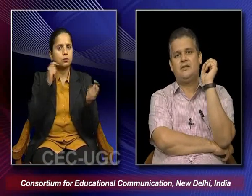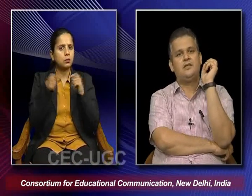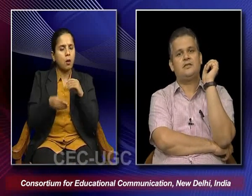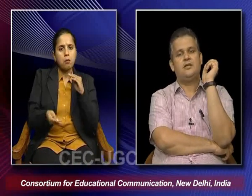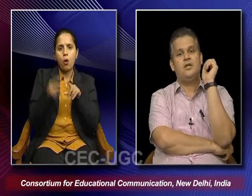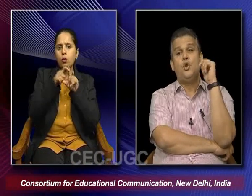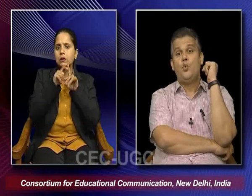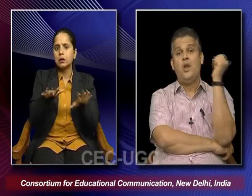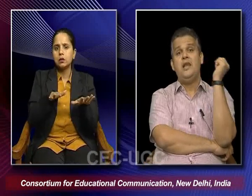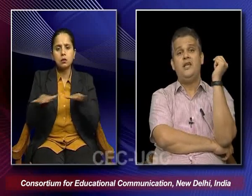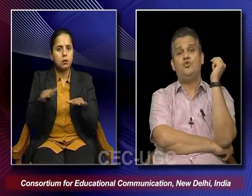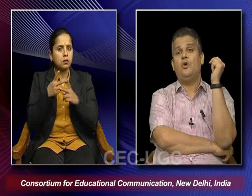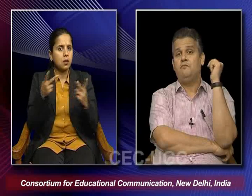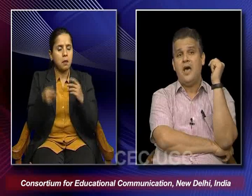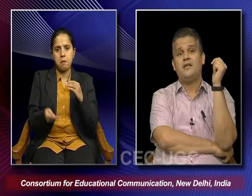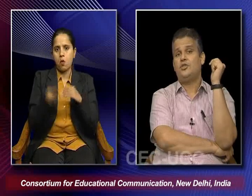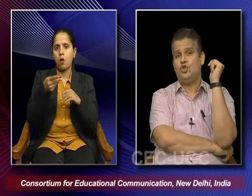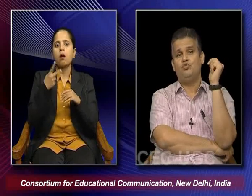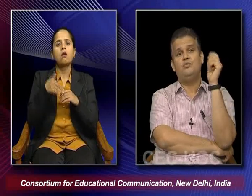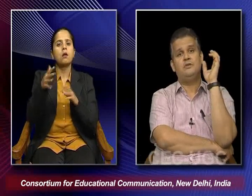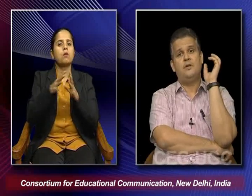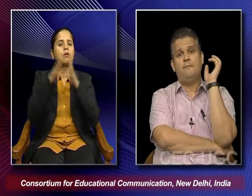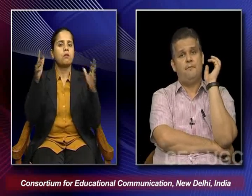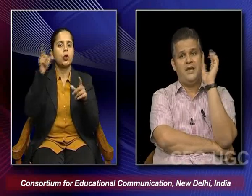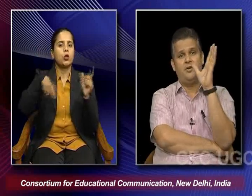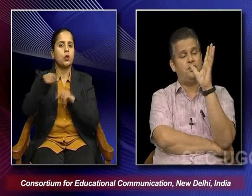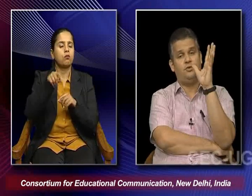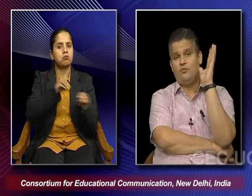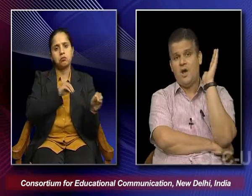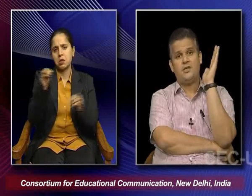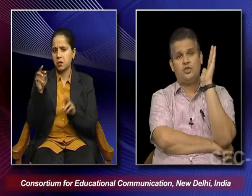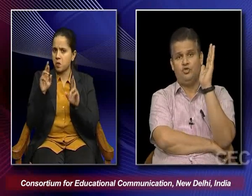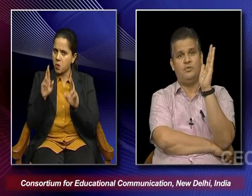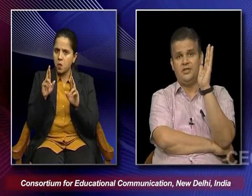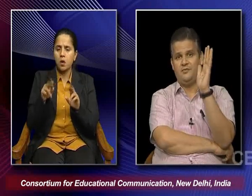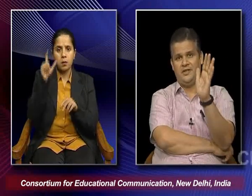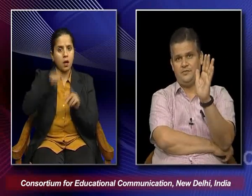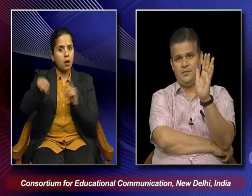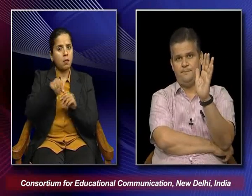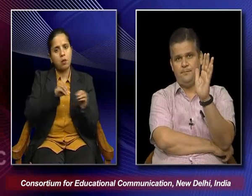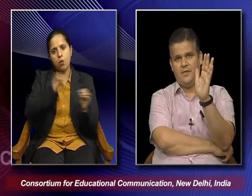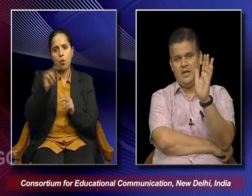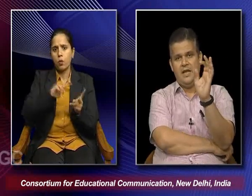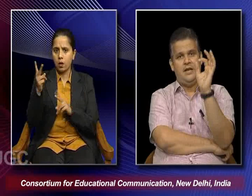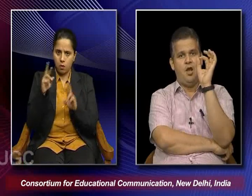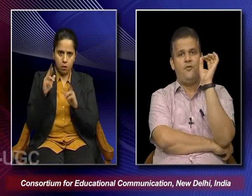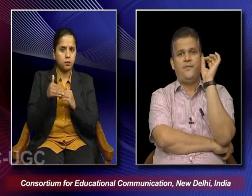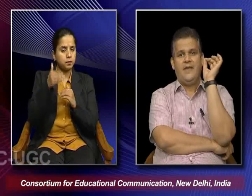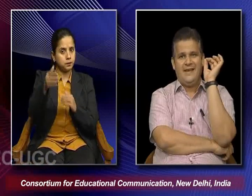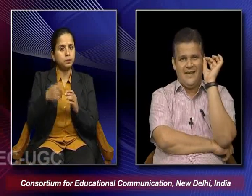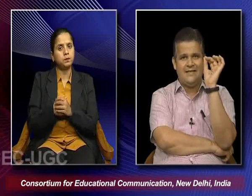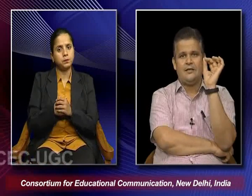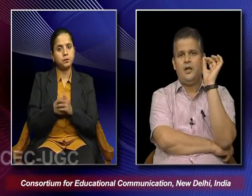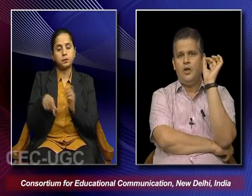disaster risk will lead to a mass human migration or mass human displacement. Now,